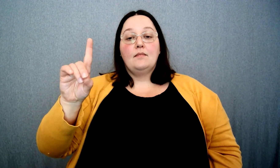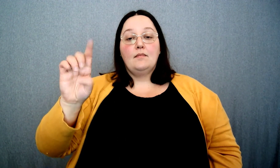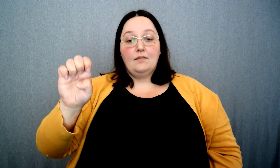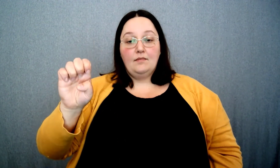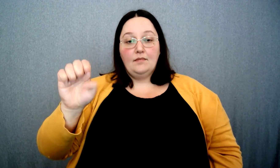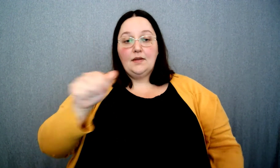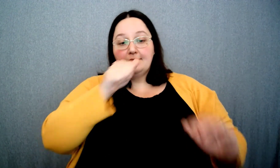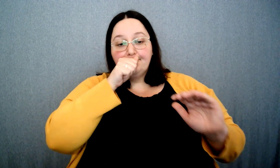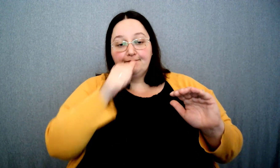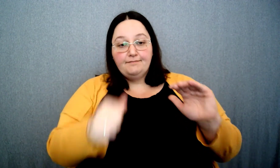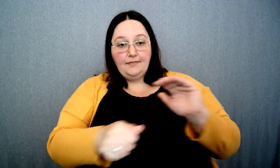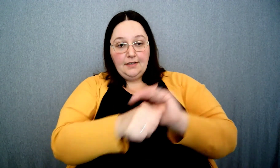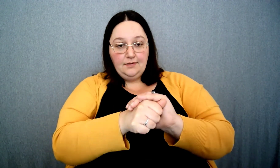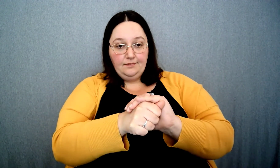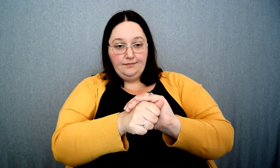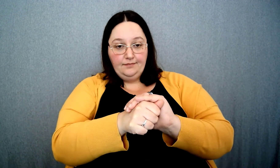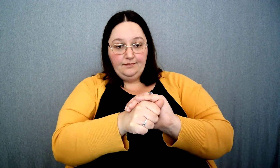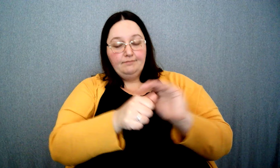The sign hide.